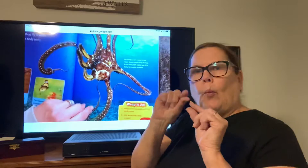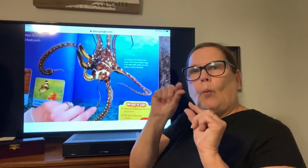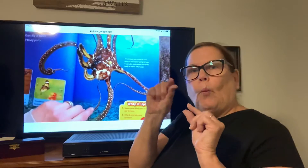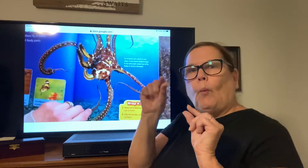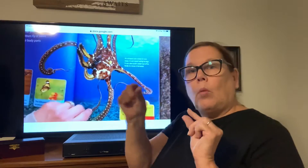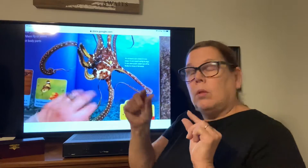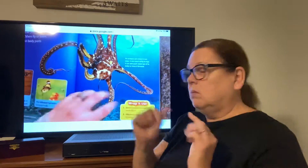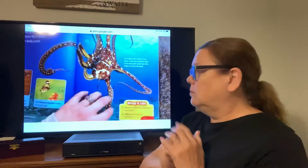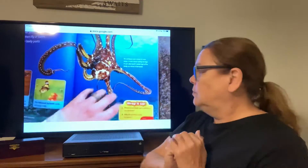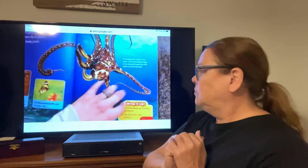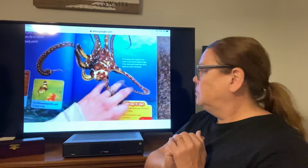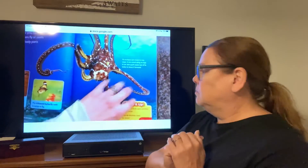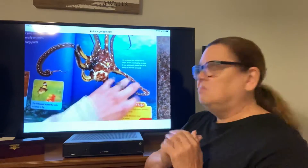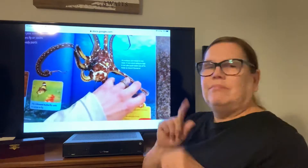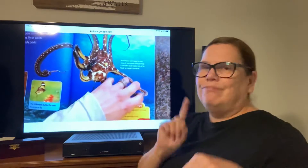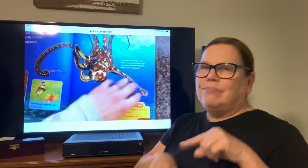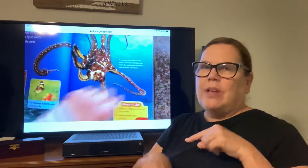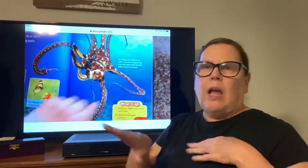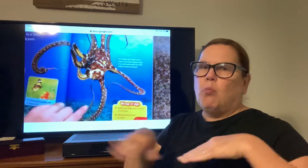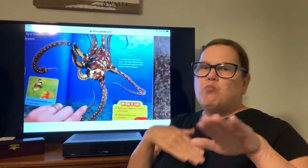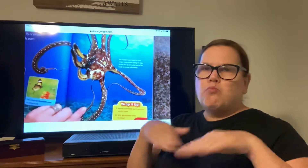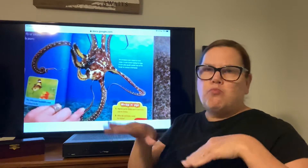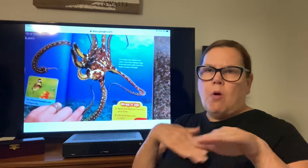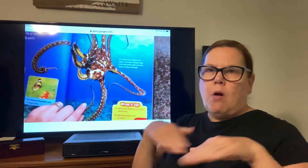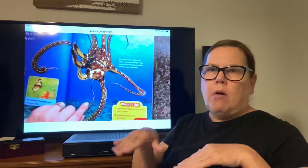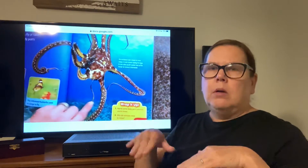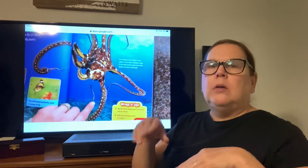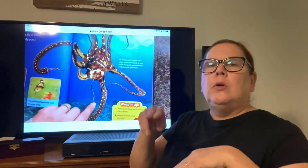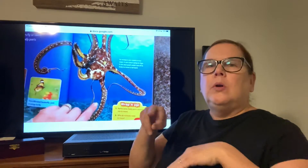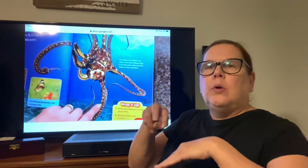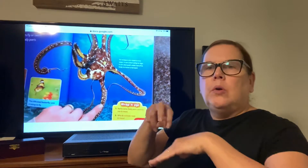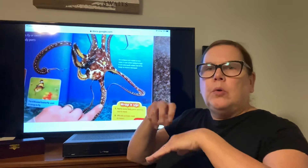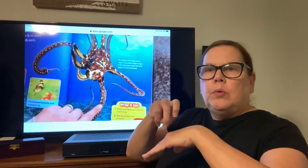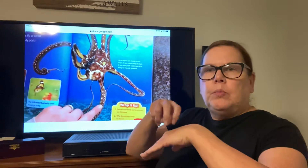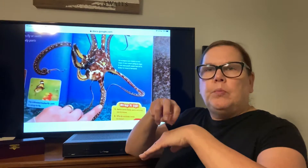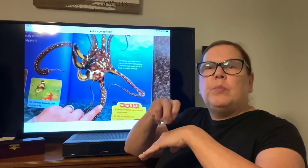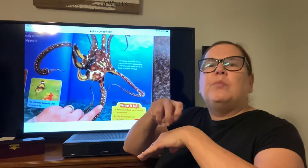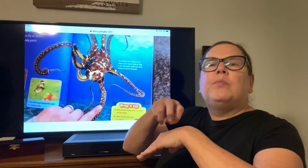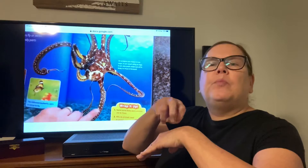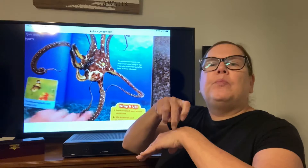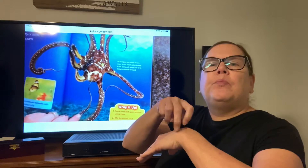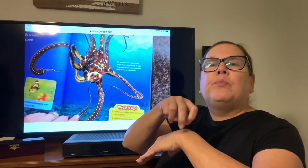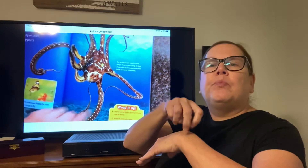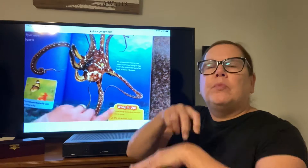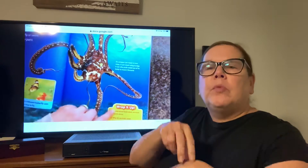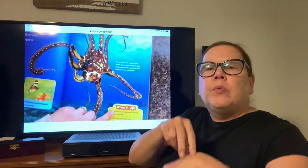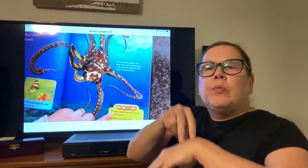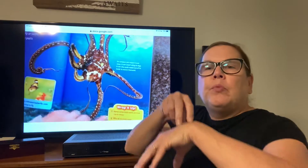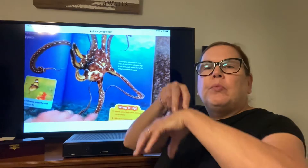get put down and then he's not going to walk. He kind of uses them to crawl. He uses them to push himself forward on the